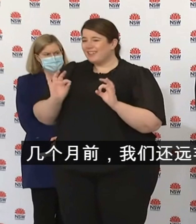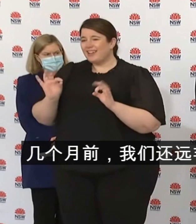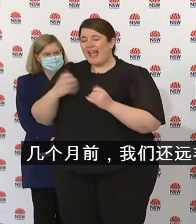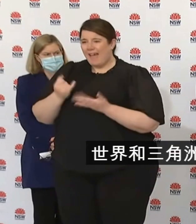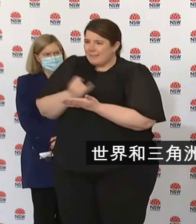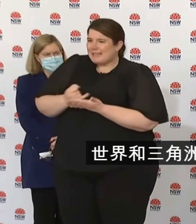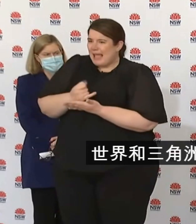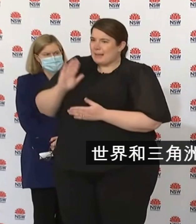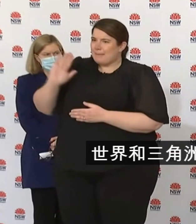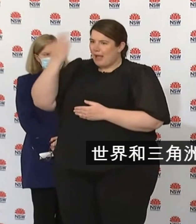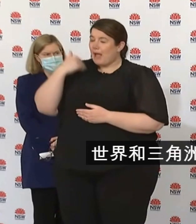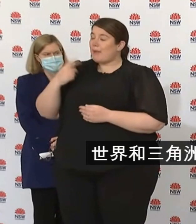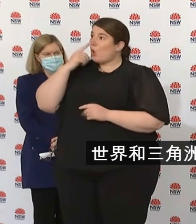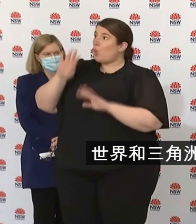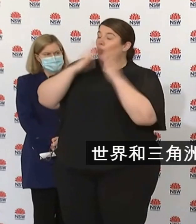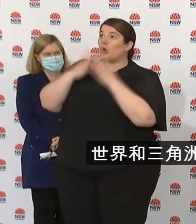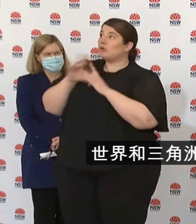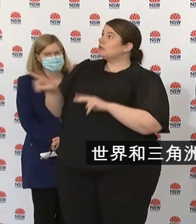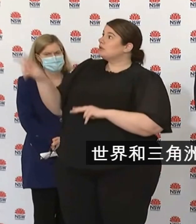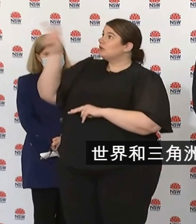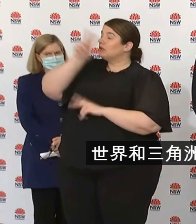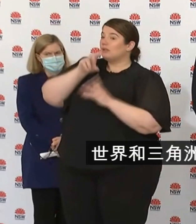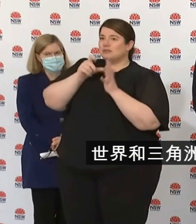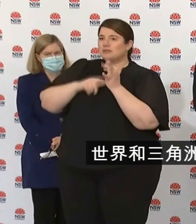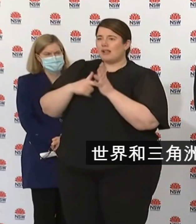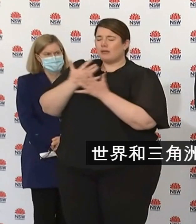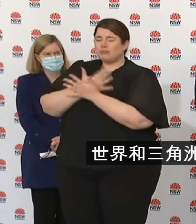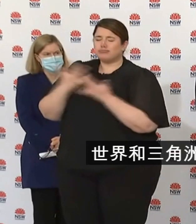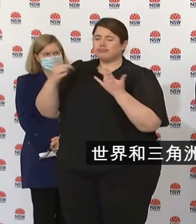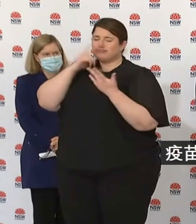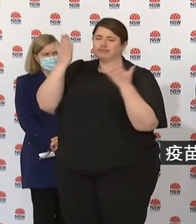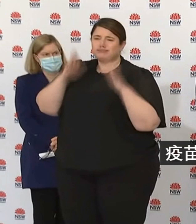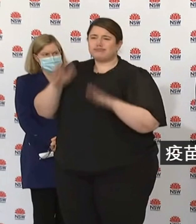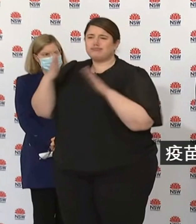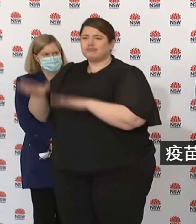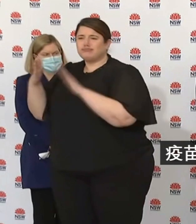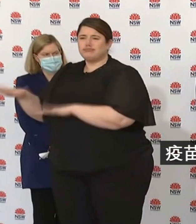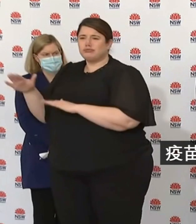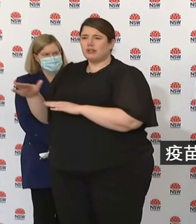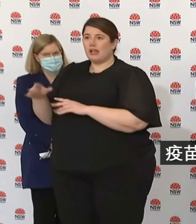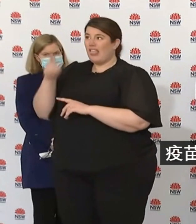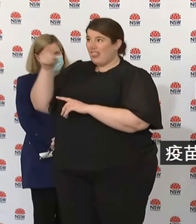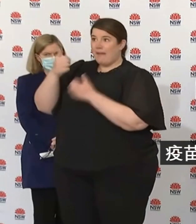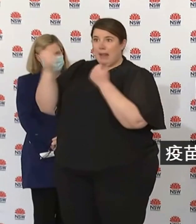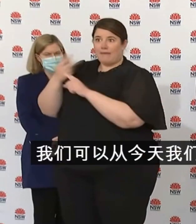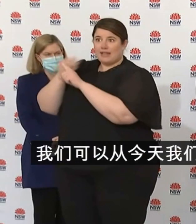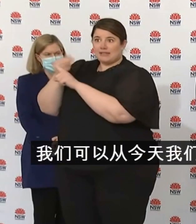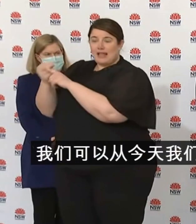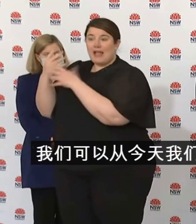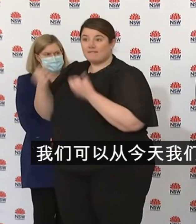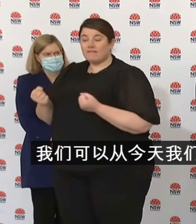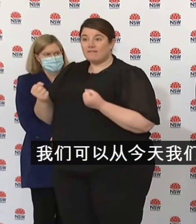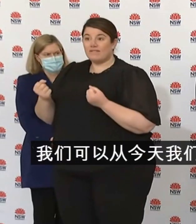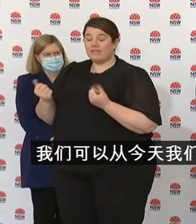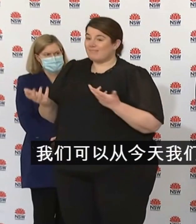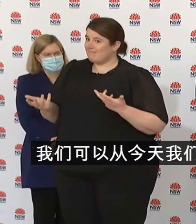other places around the world and the way the Delta strain has taken over communities, even when vaccination rates have been much higher than ours, we can